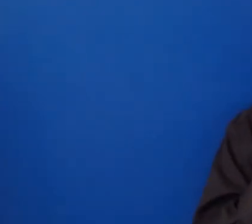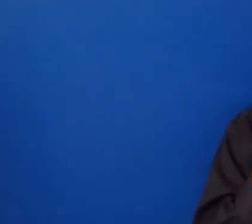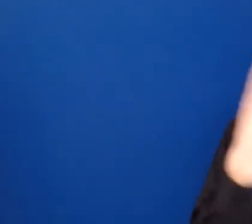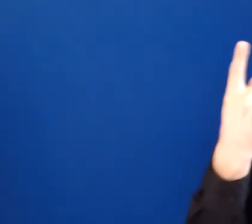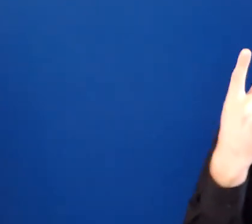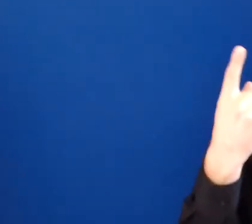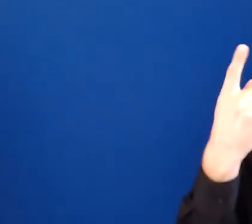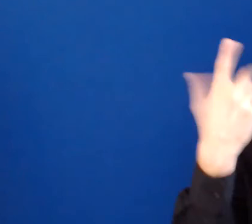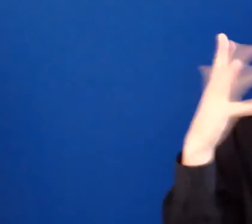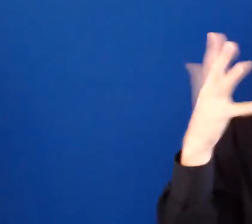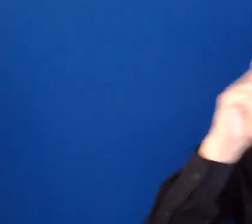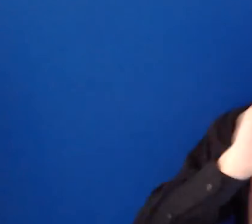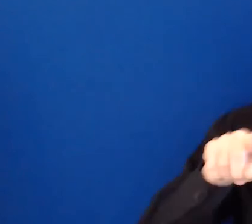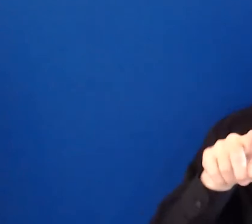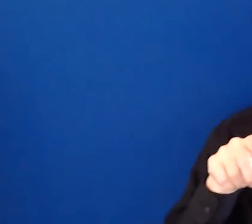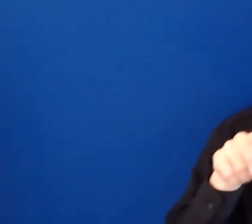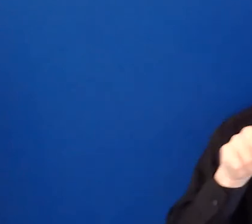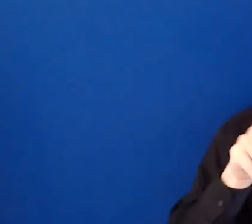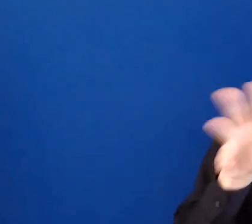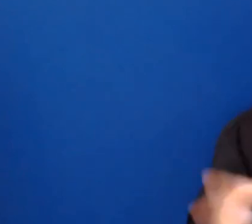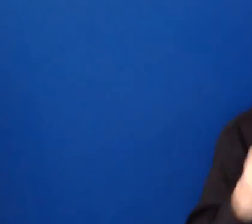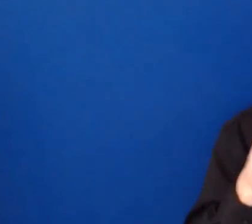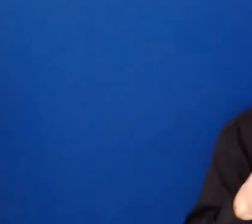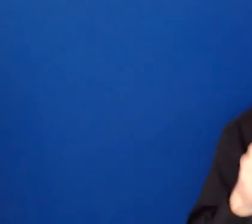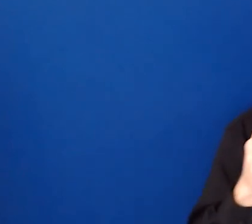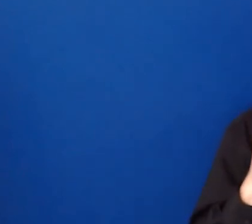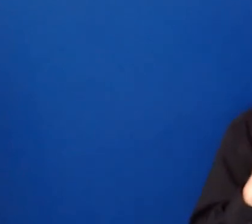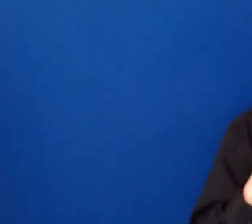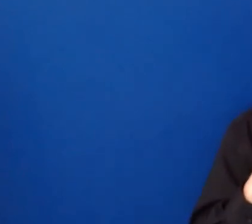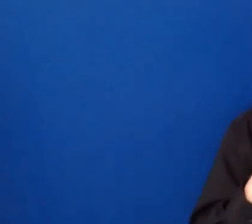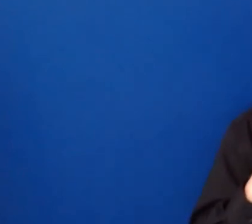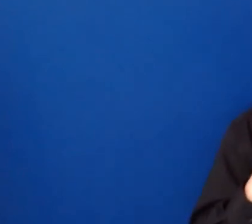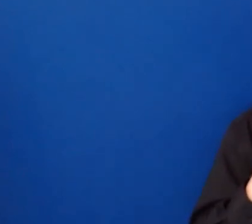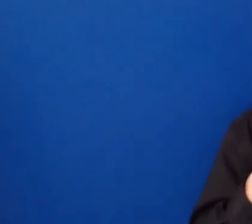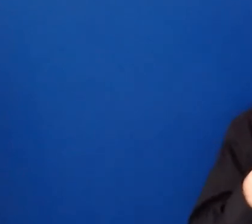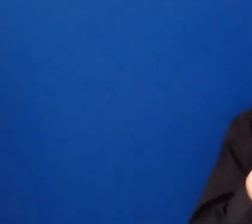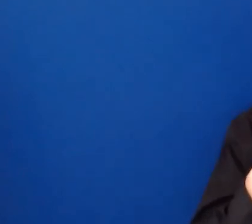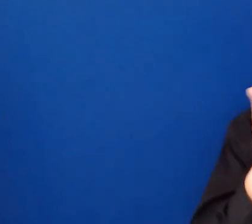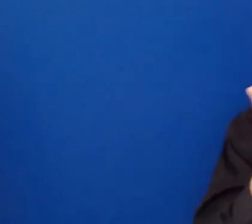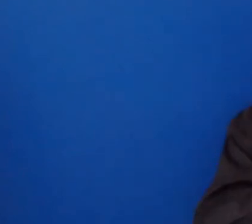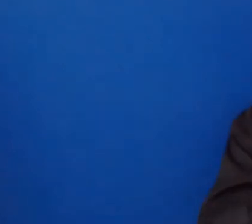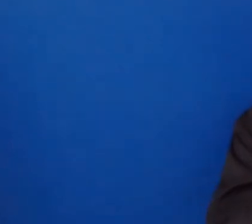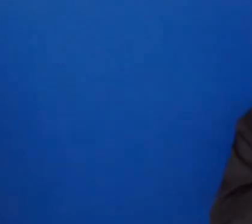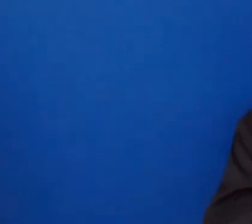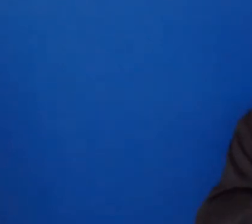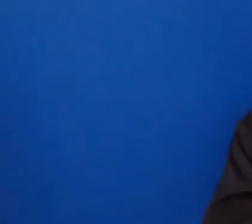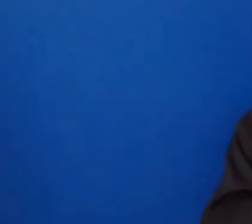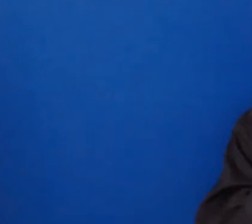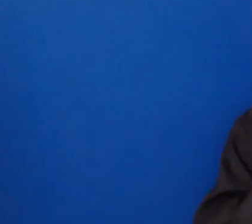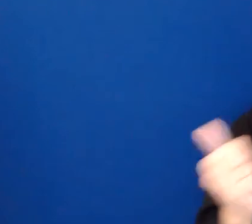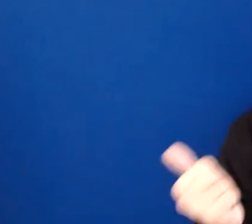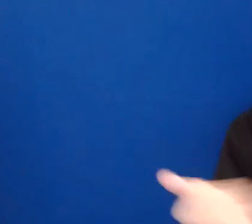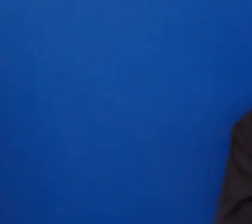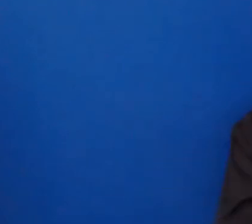going to combine it so you can say yes or no. Sydney wanted to make sure that you were in inclusion classes, or did all the students in the classroom